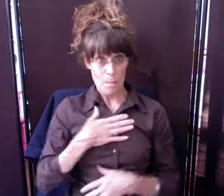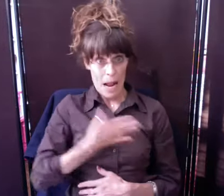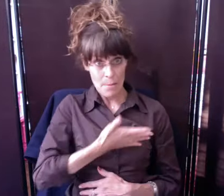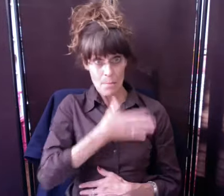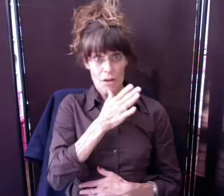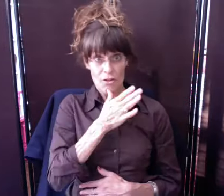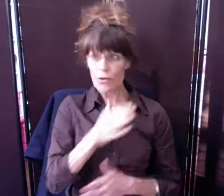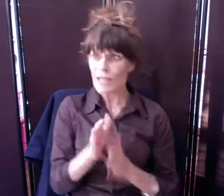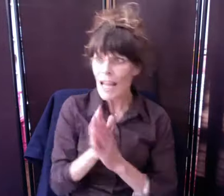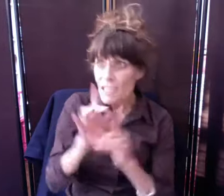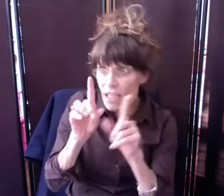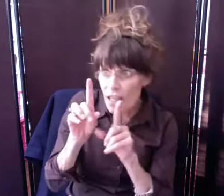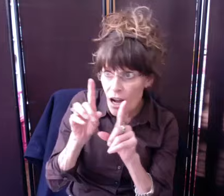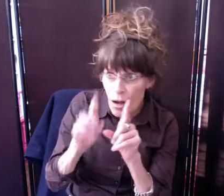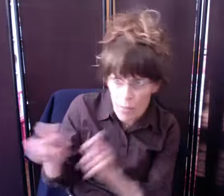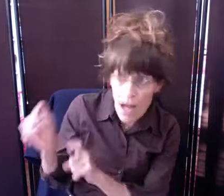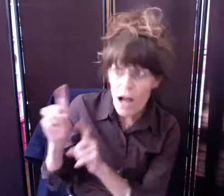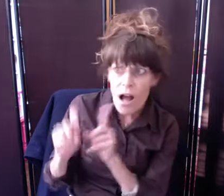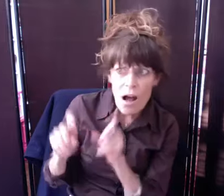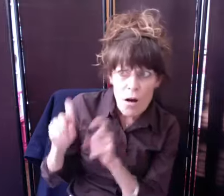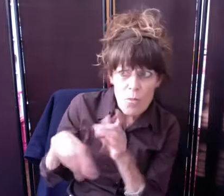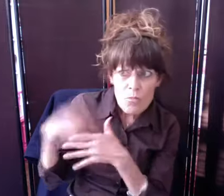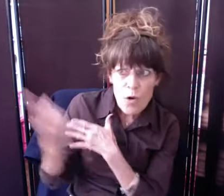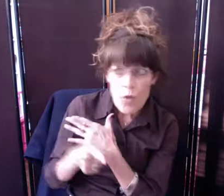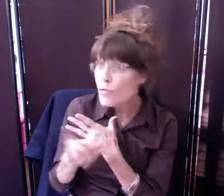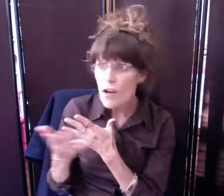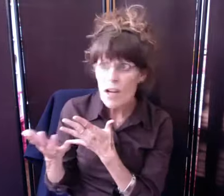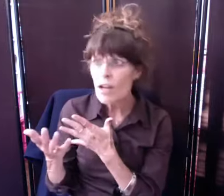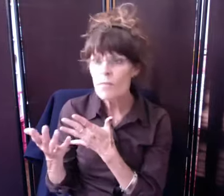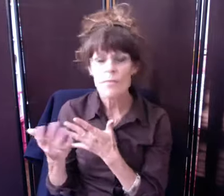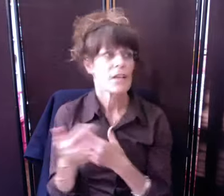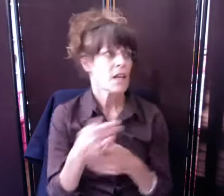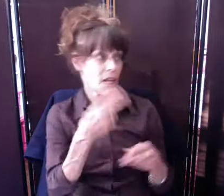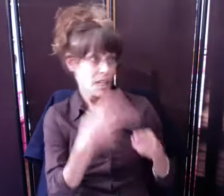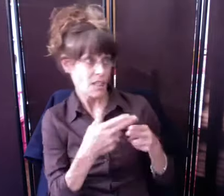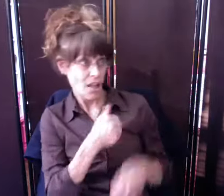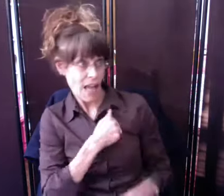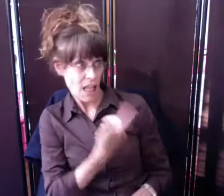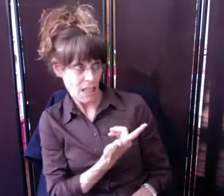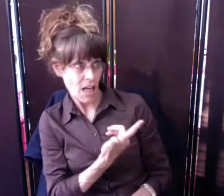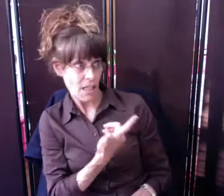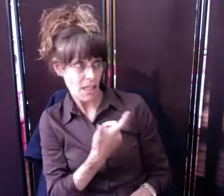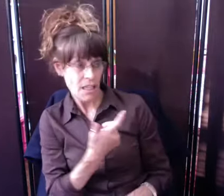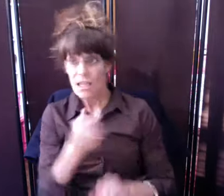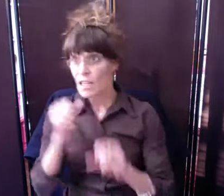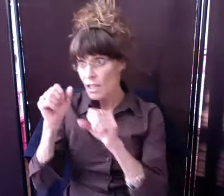her all about some program and she said it's called Al-Anon. I asked her to take me and she took me